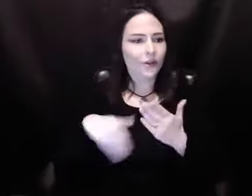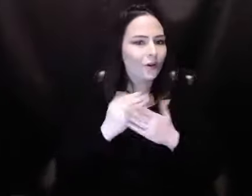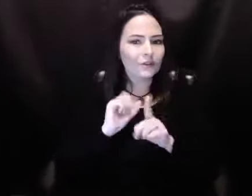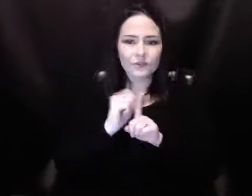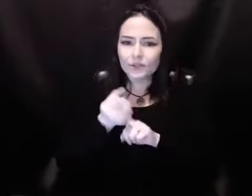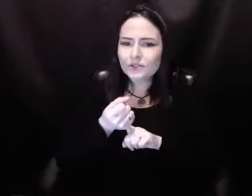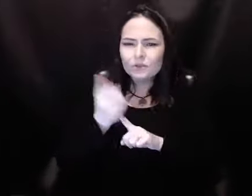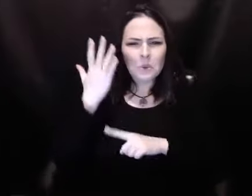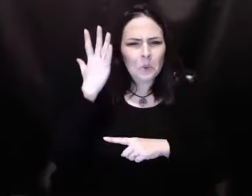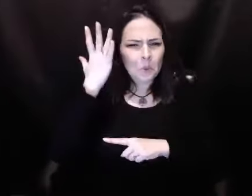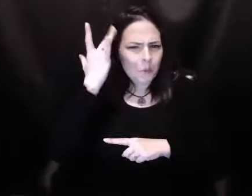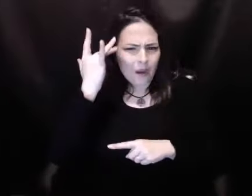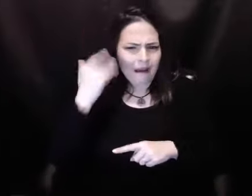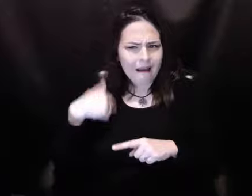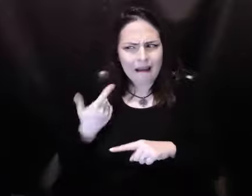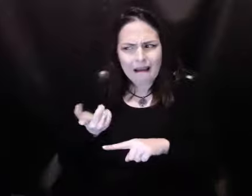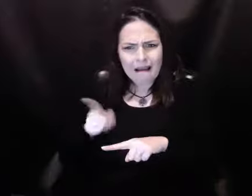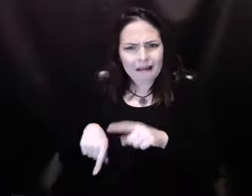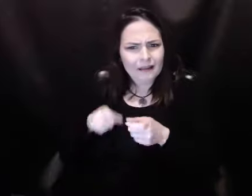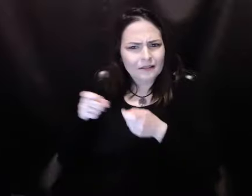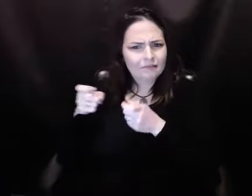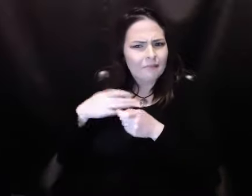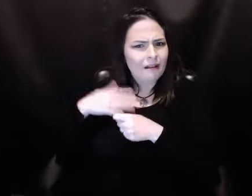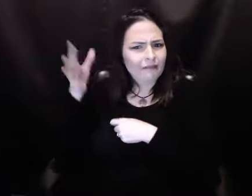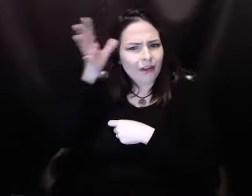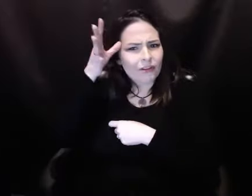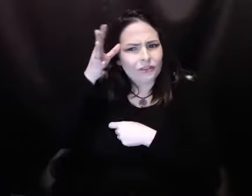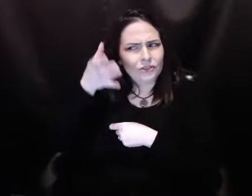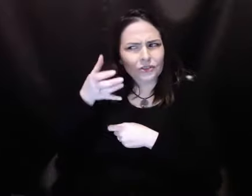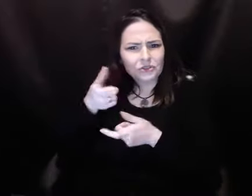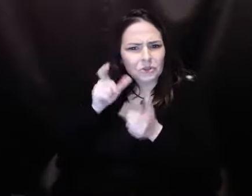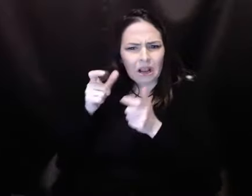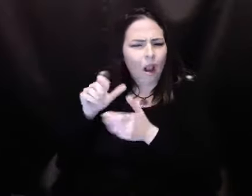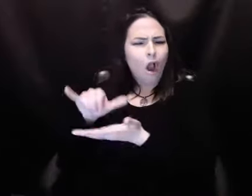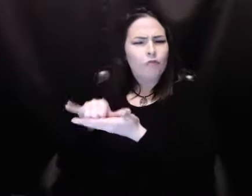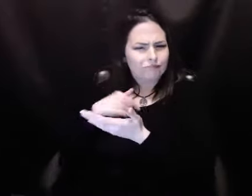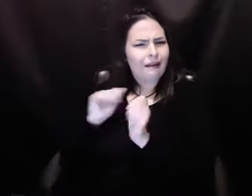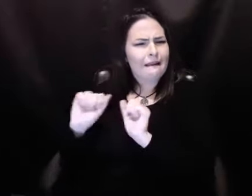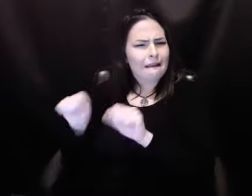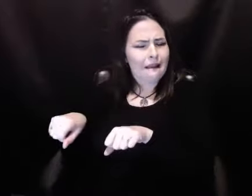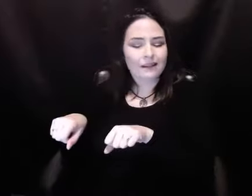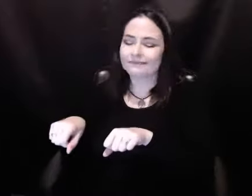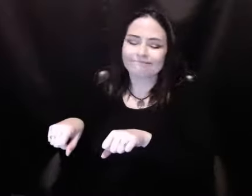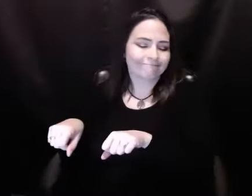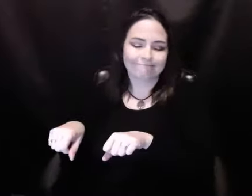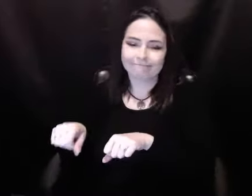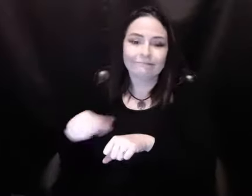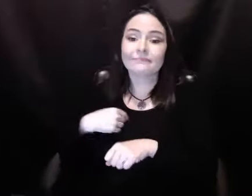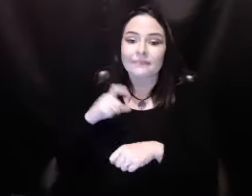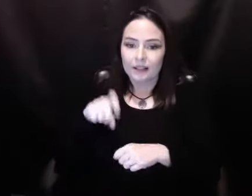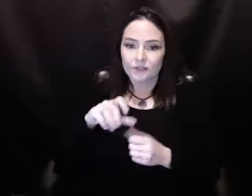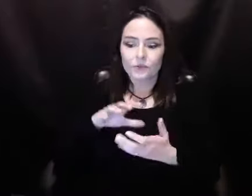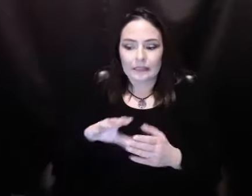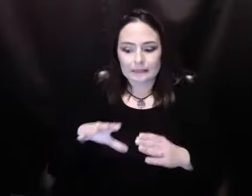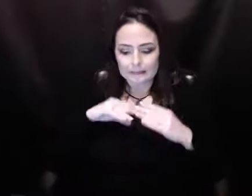die. At first, I learned about powerlessness. When I came into Al-Anon, I knew that my life